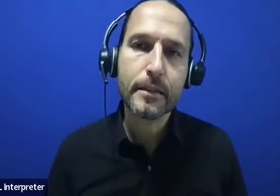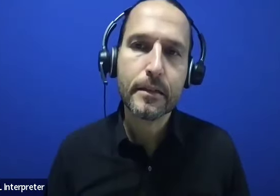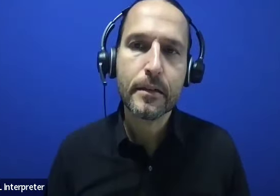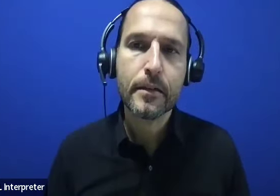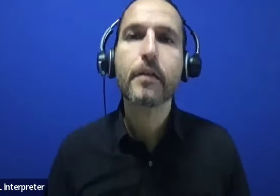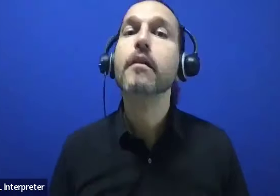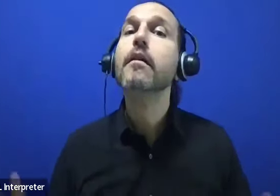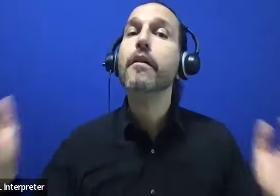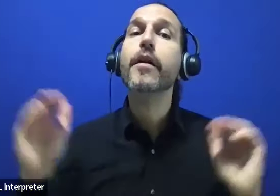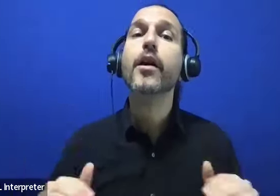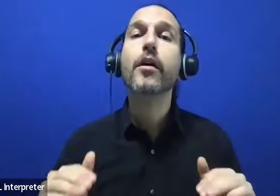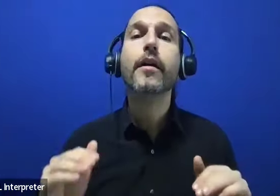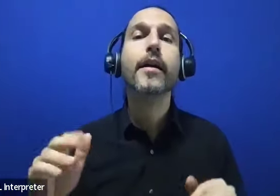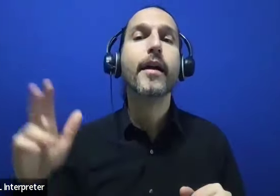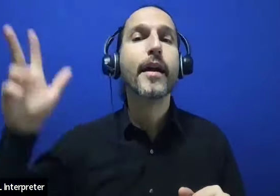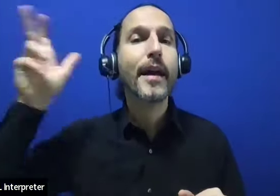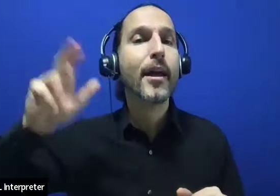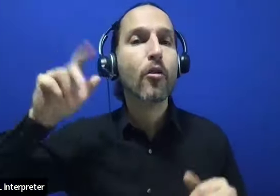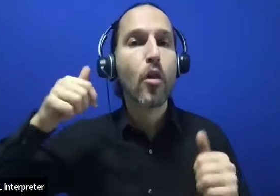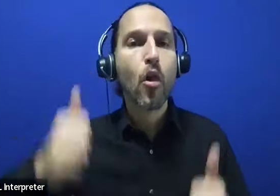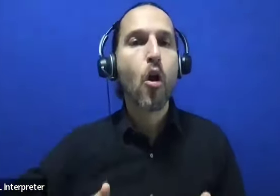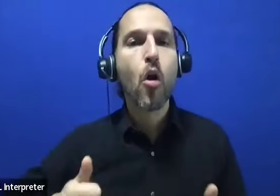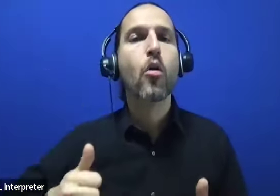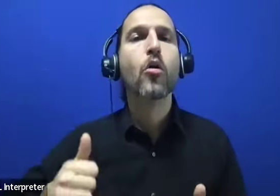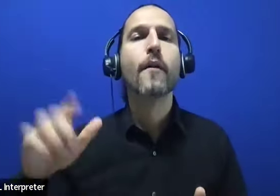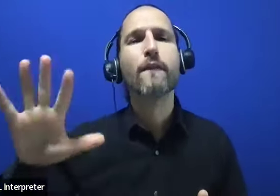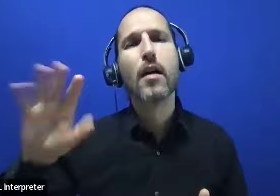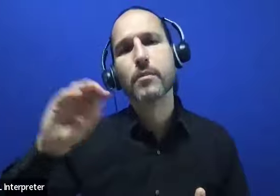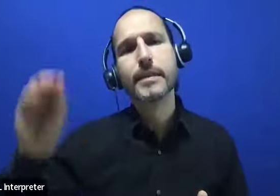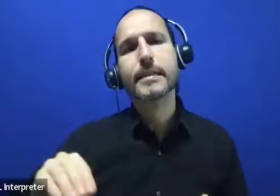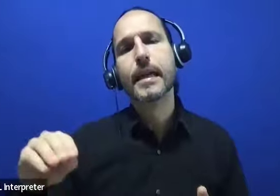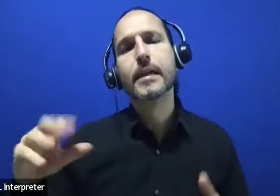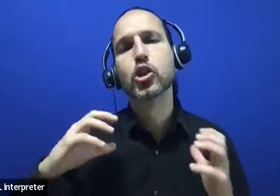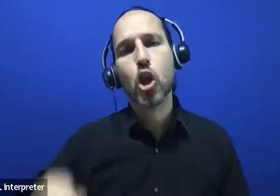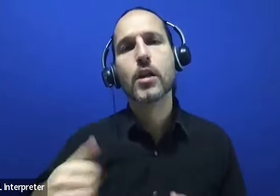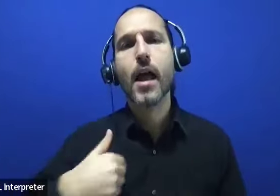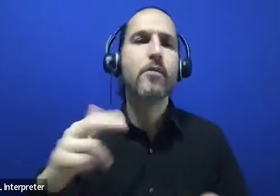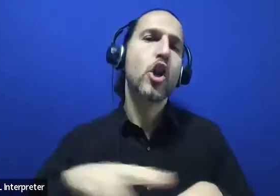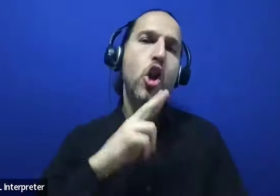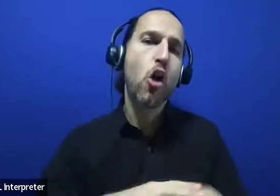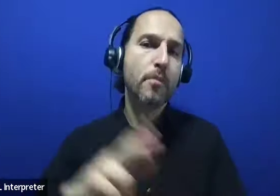So hearing loss, normal hearing in charge, about 5% of people in charge may have normal hearing,